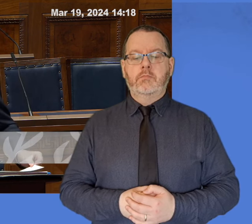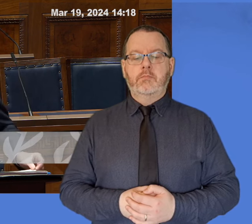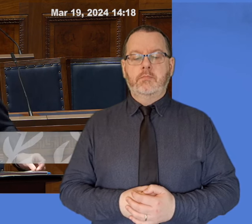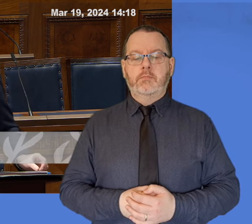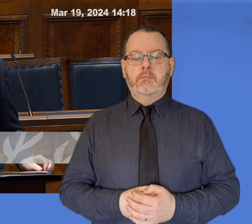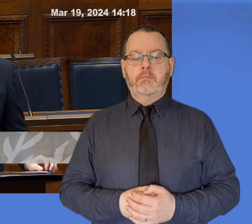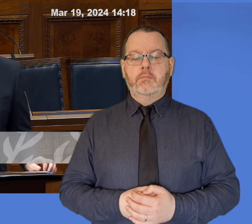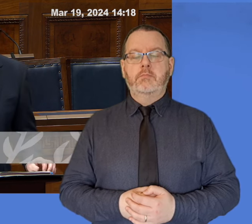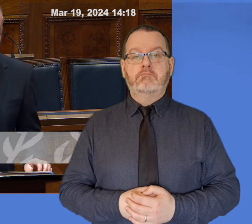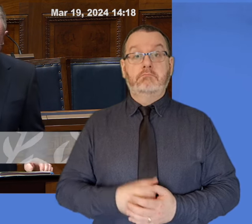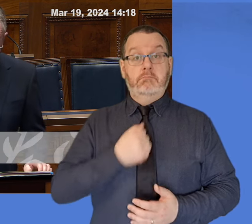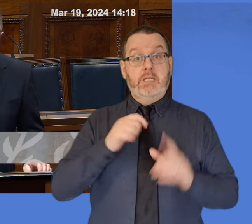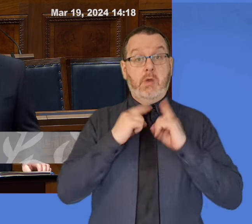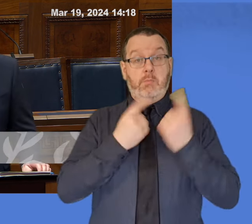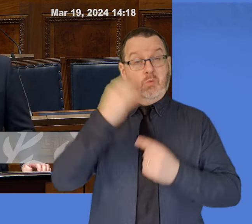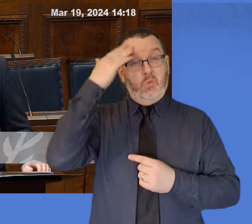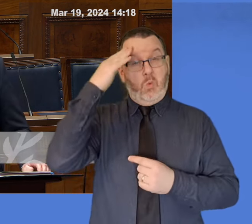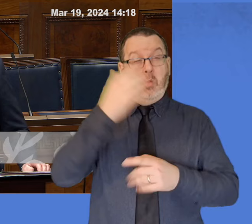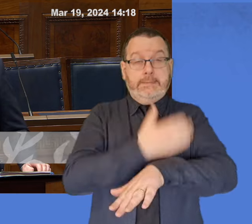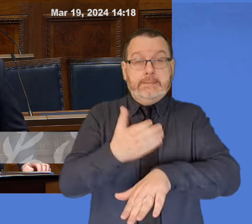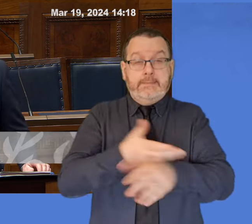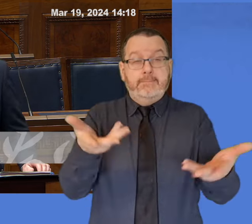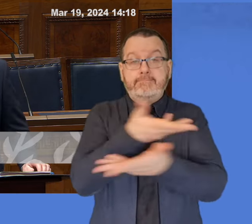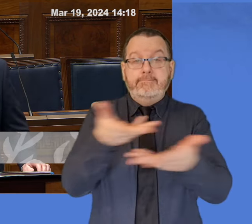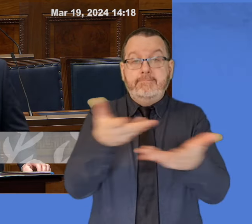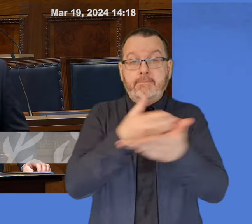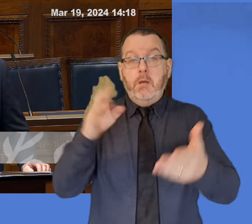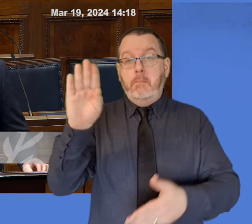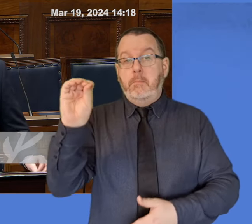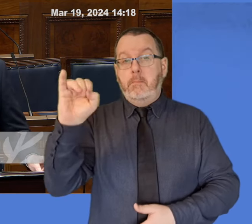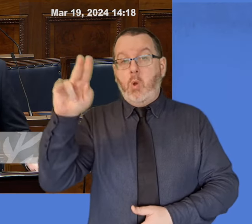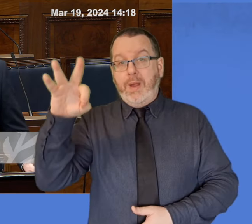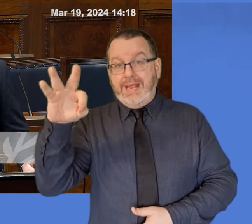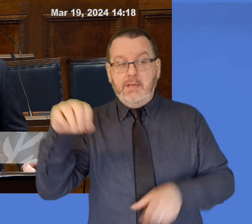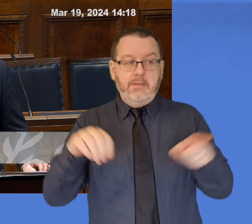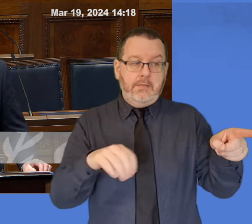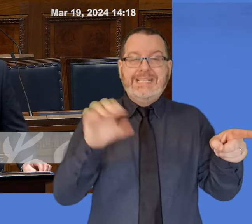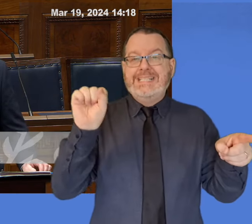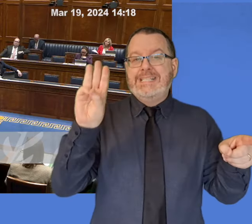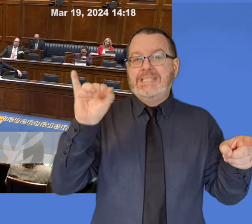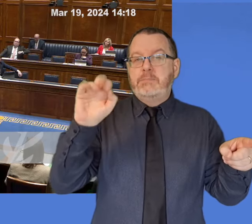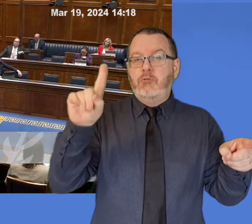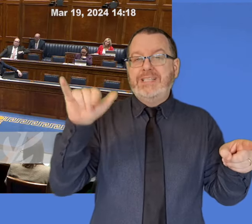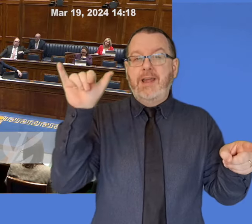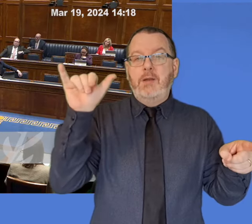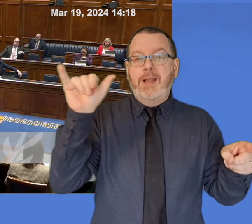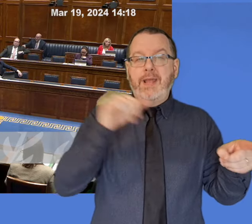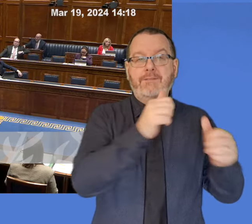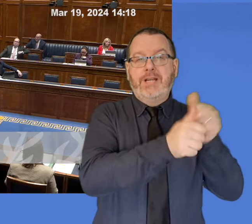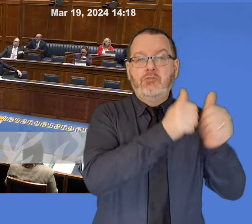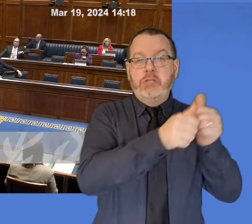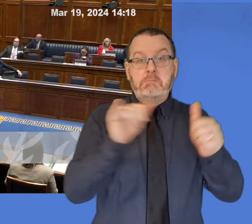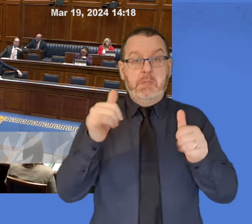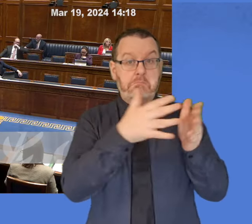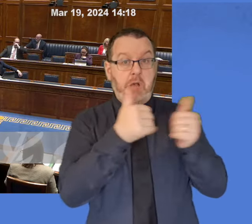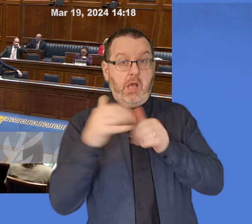The Department is aware of the ongoing discussions between Boeing and Spirit Aerosystems about a potential acquisition. The Department is not aware of any immediate impact